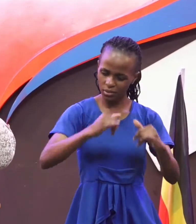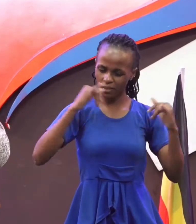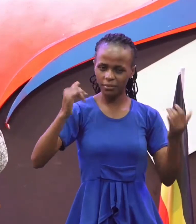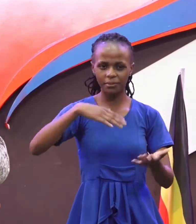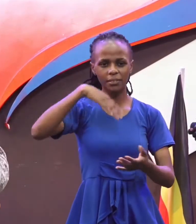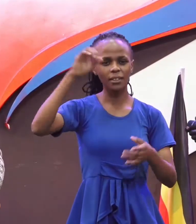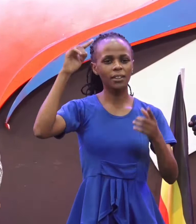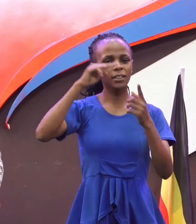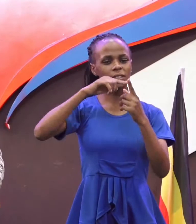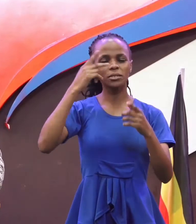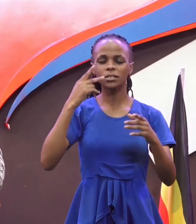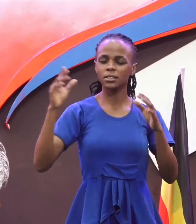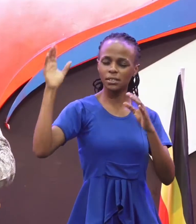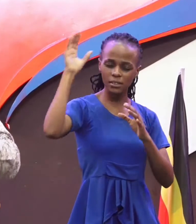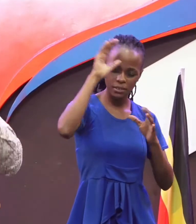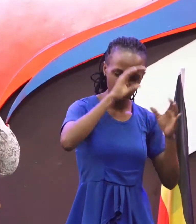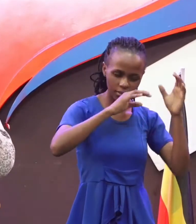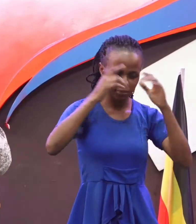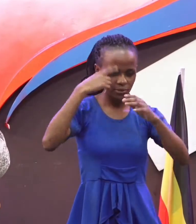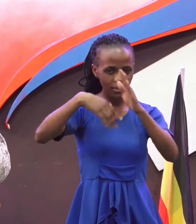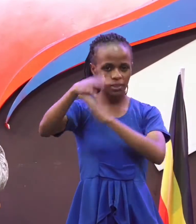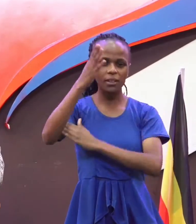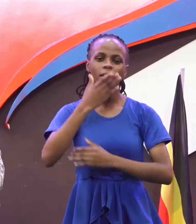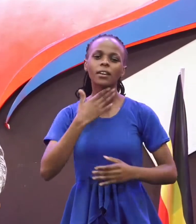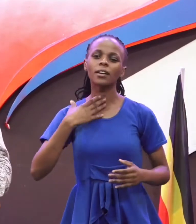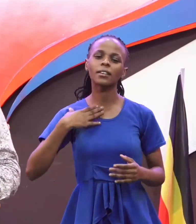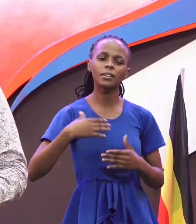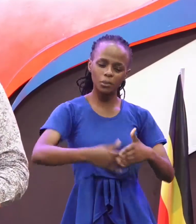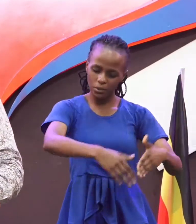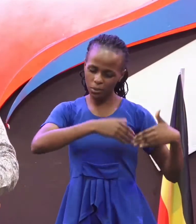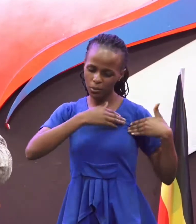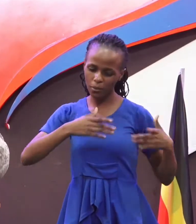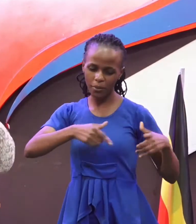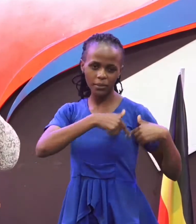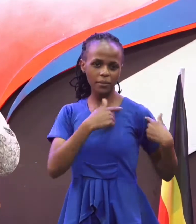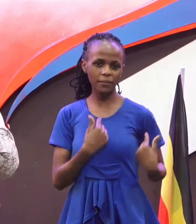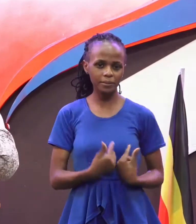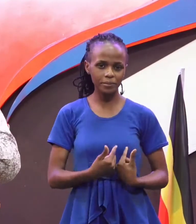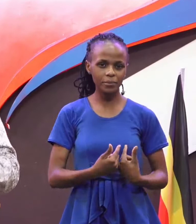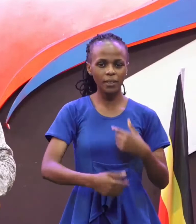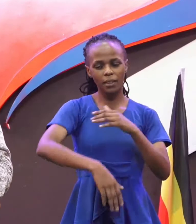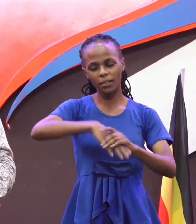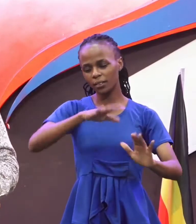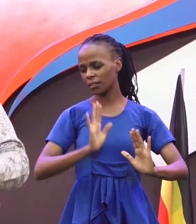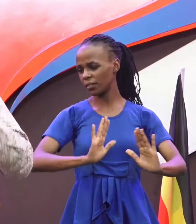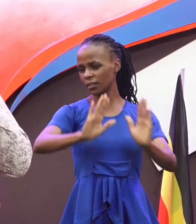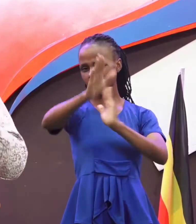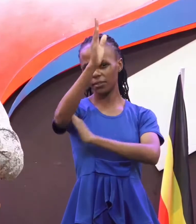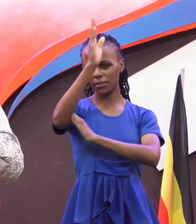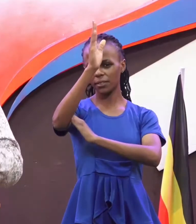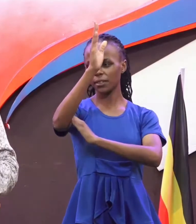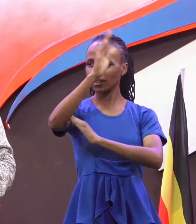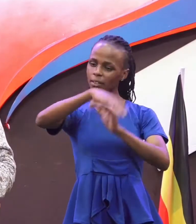diligently standing and seeking the Lord. I want you to open up the doors of your heart. Do not depart